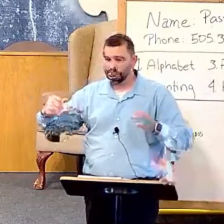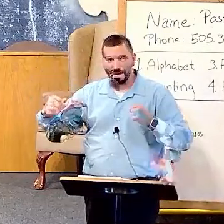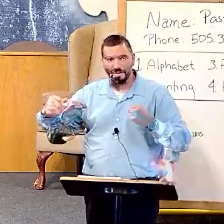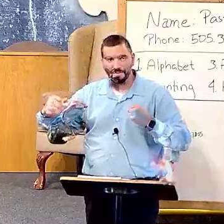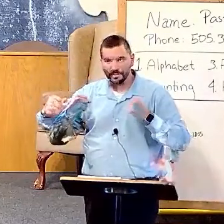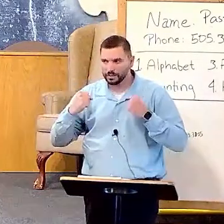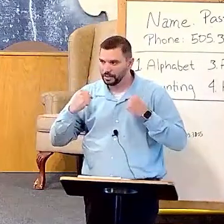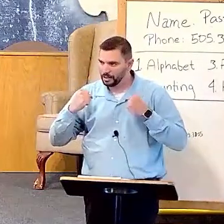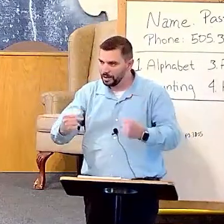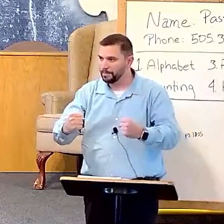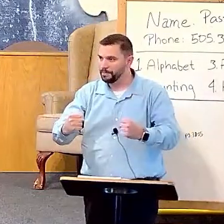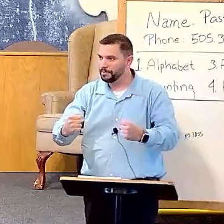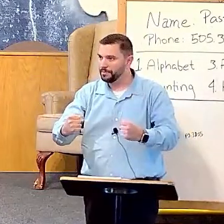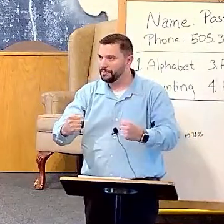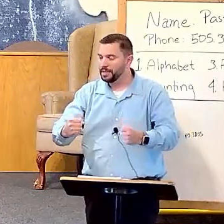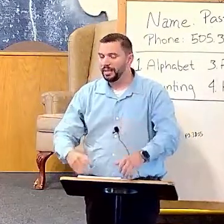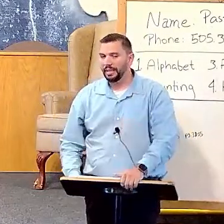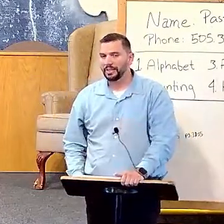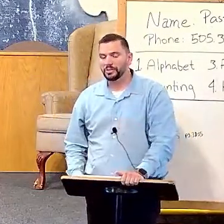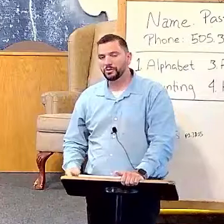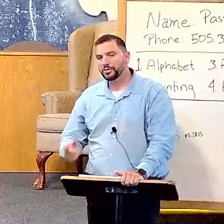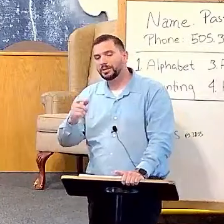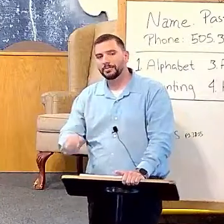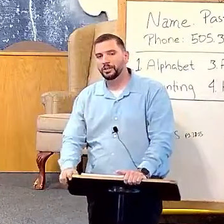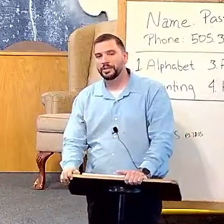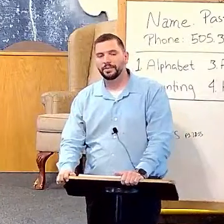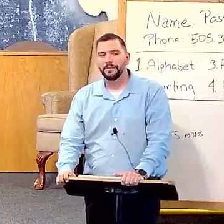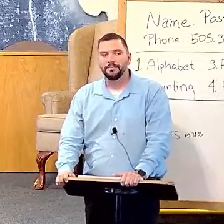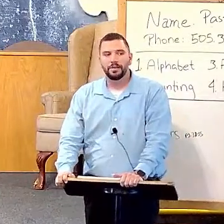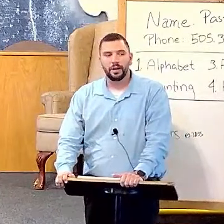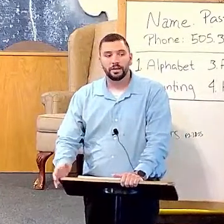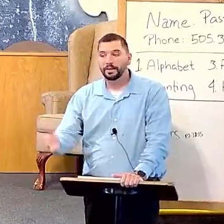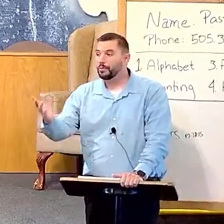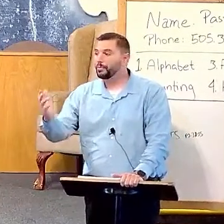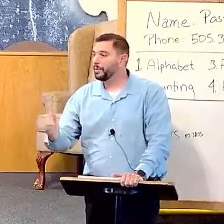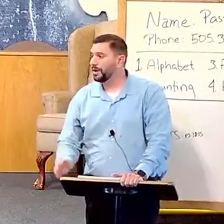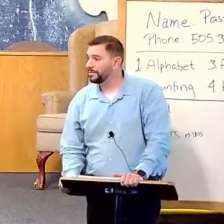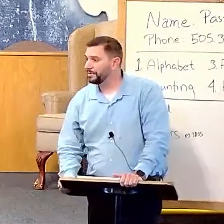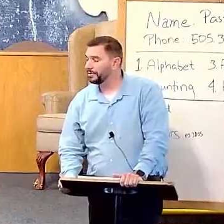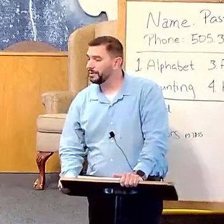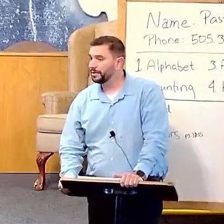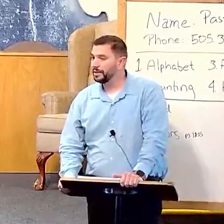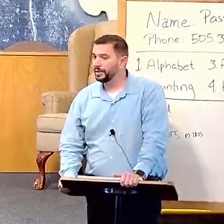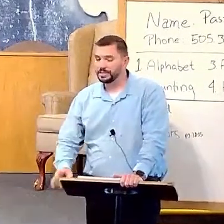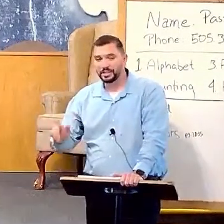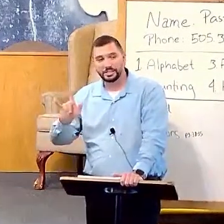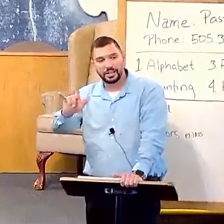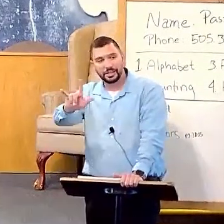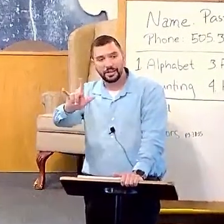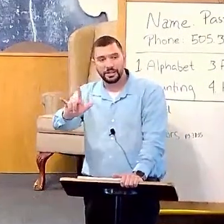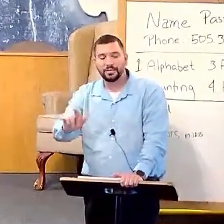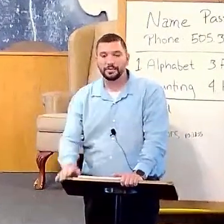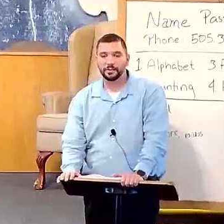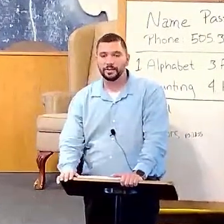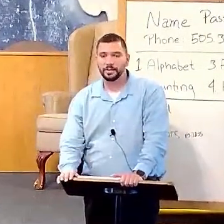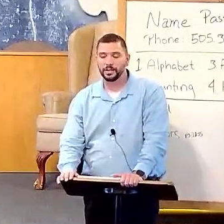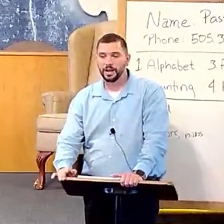powerful umph. And so sometimes I'll even, like with my wife, instead of just telling her I love her, I'll